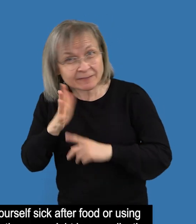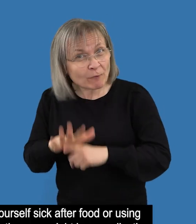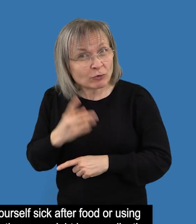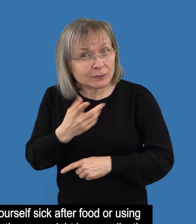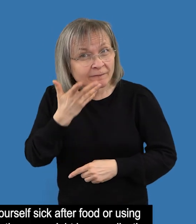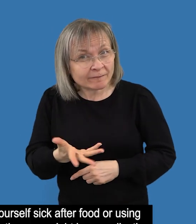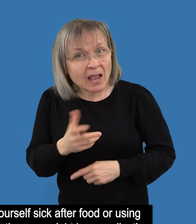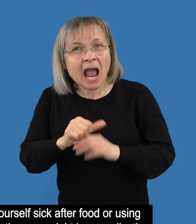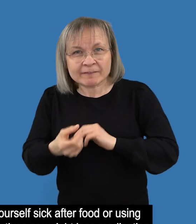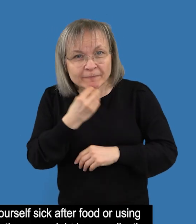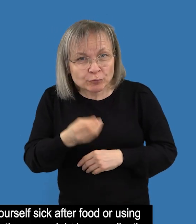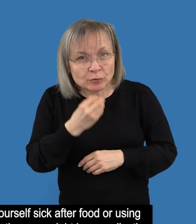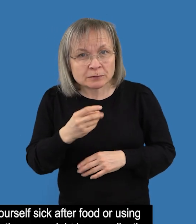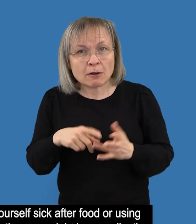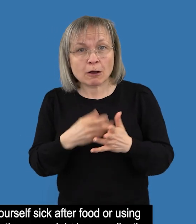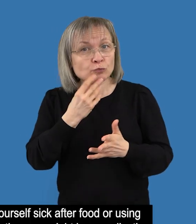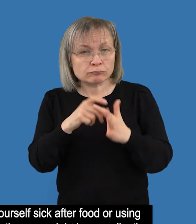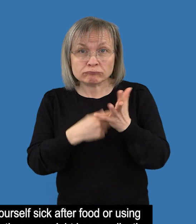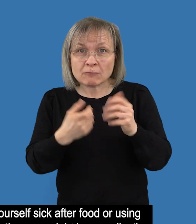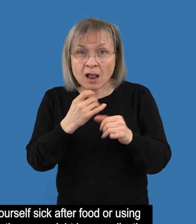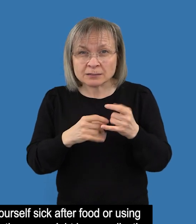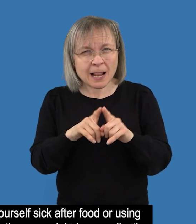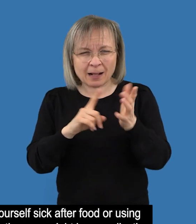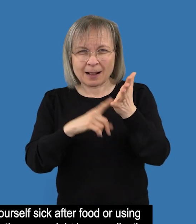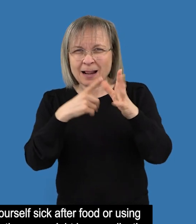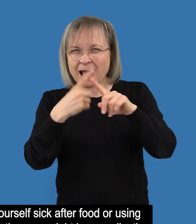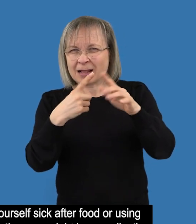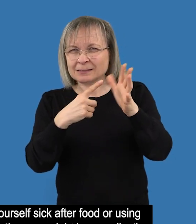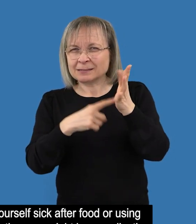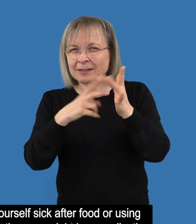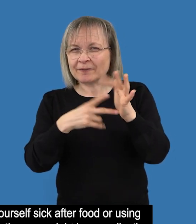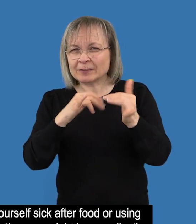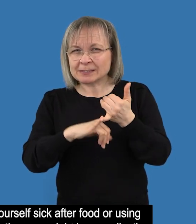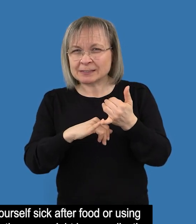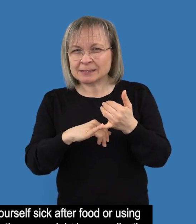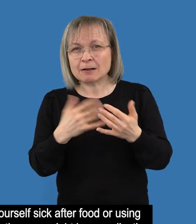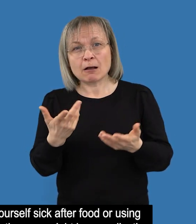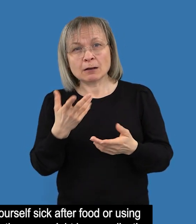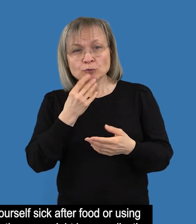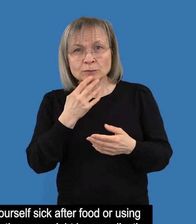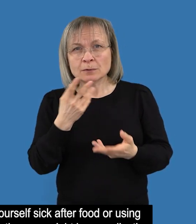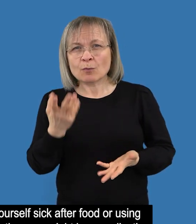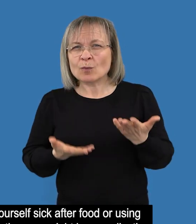Making yourself sick after food or using drugs like laxatives or weight loss medication.